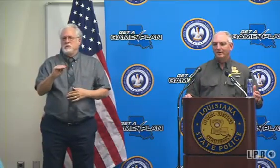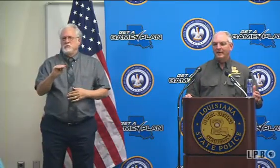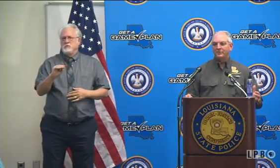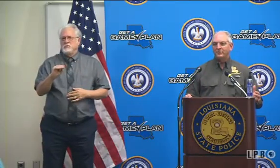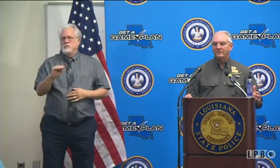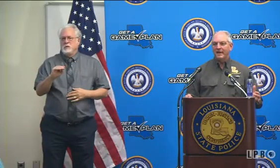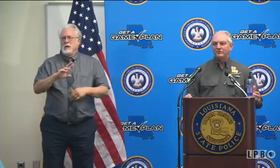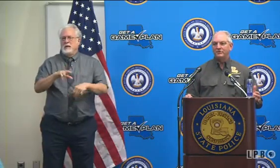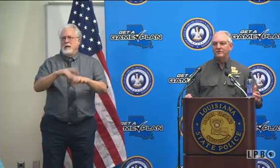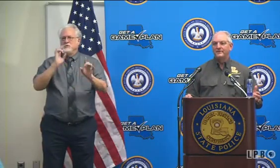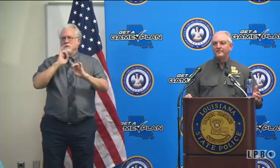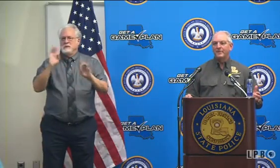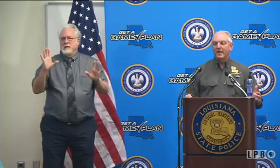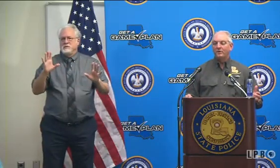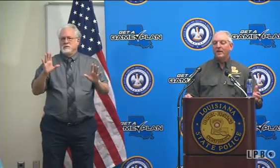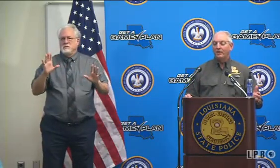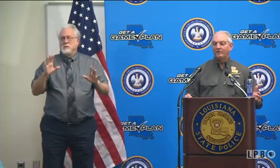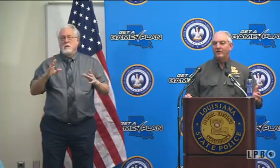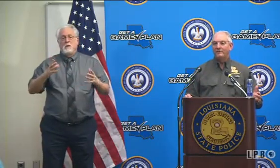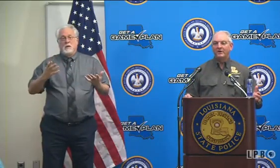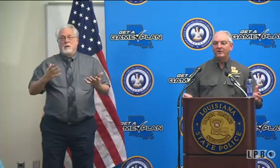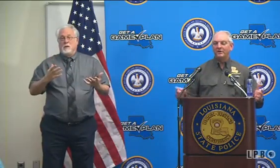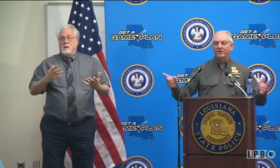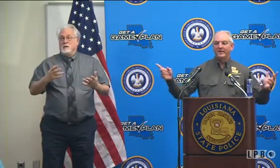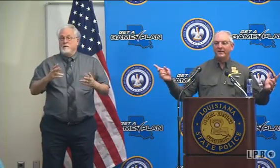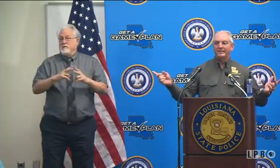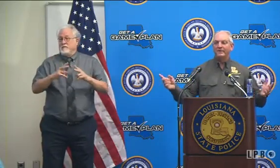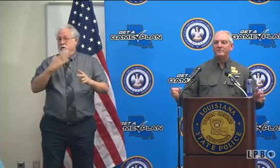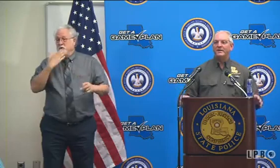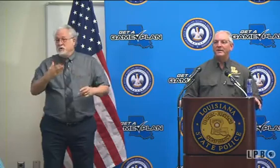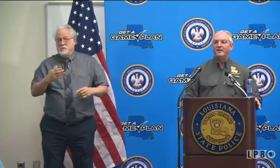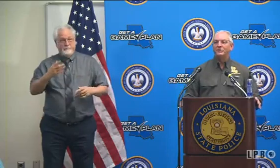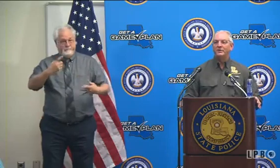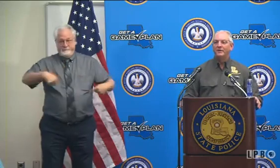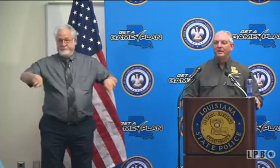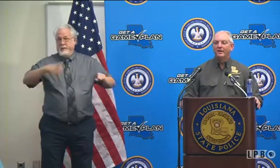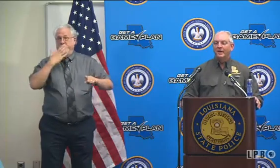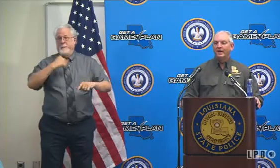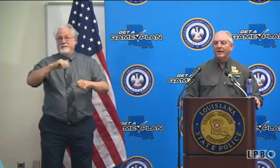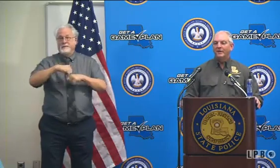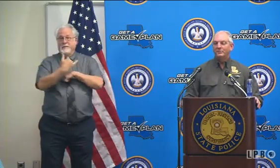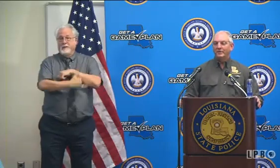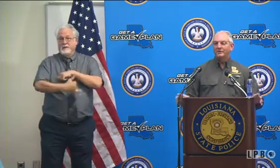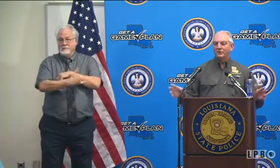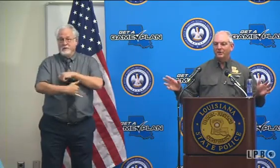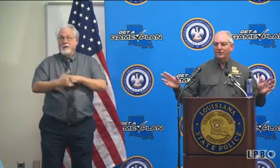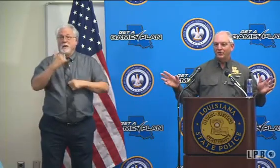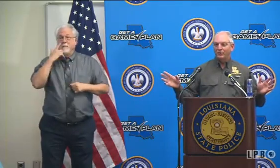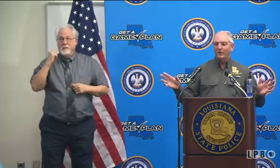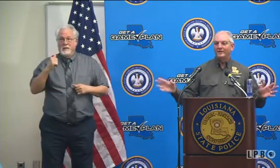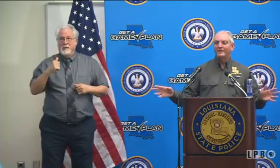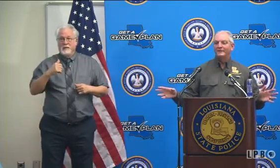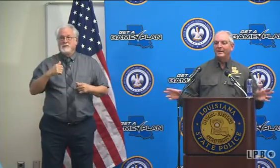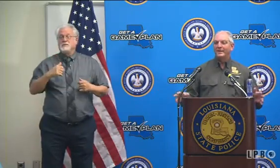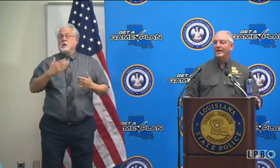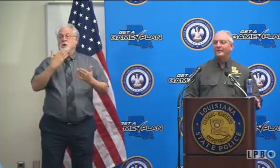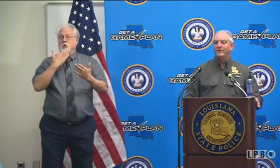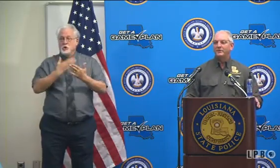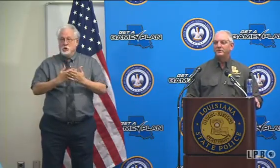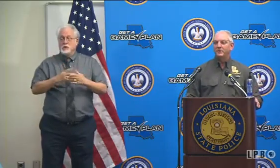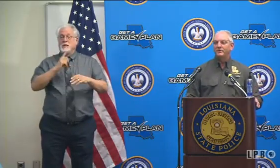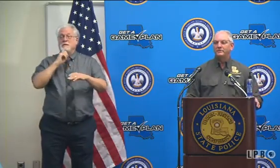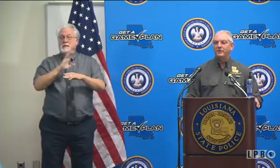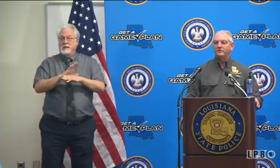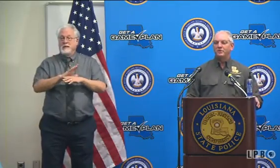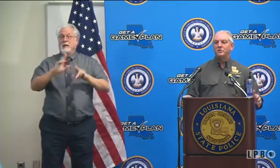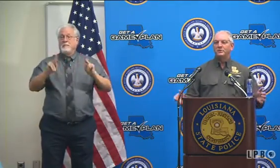natural disasters. And they are very, very good. You're looking at the best in the country. And it's because they're really good, dedicated